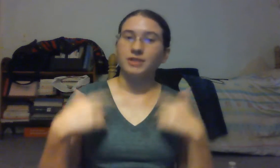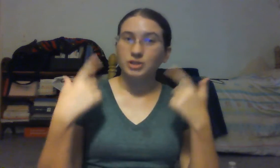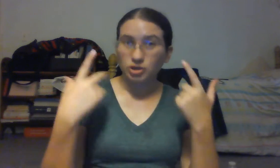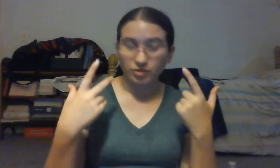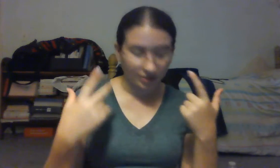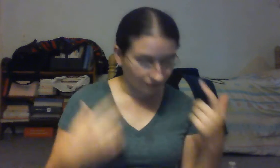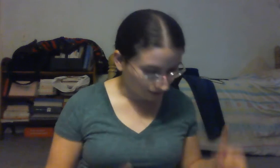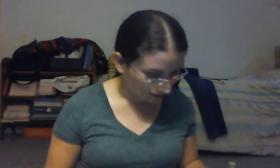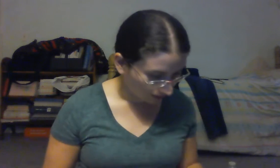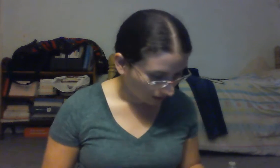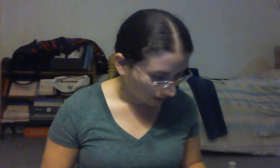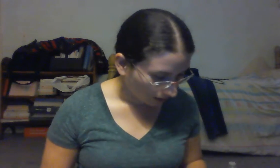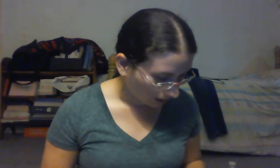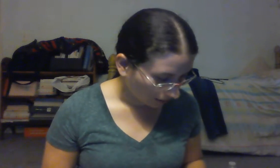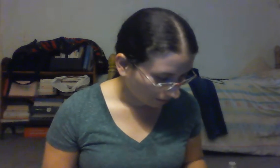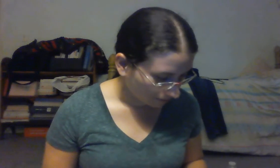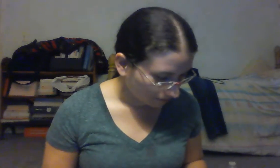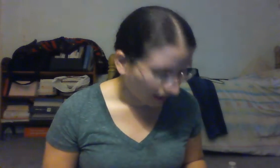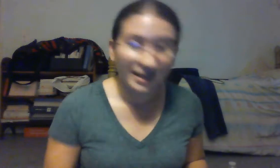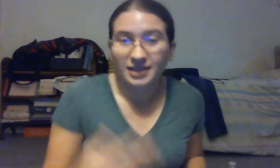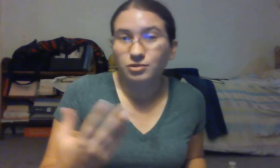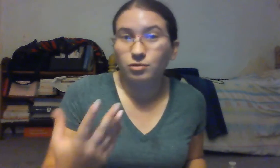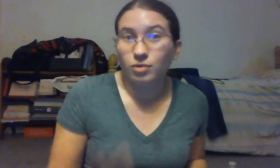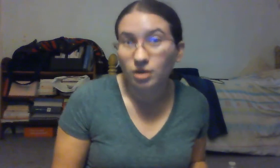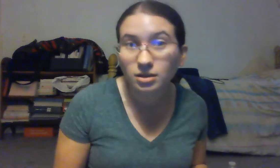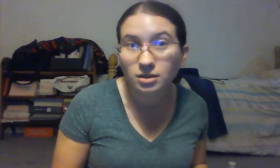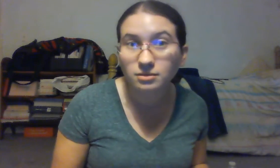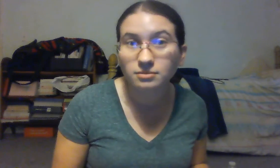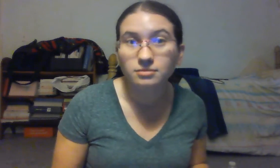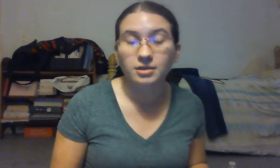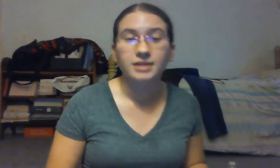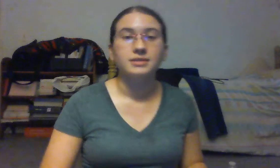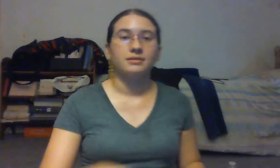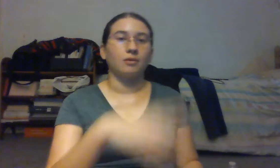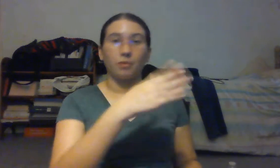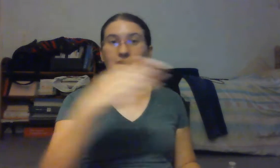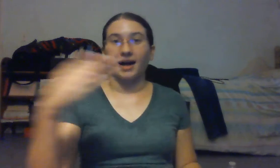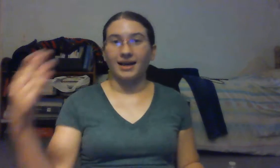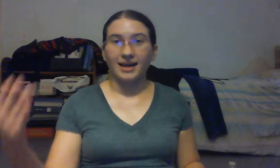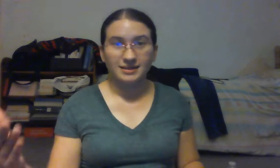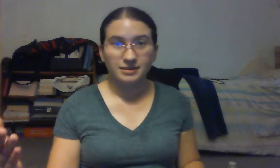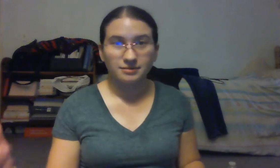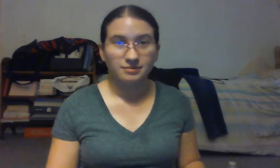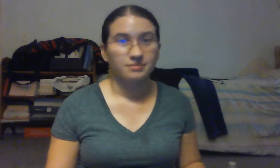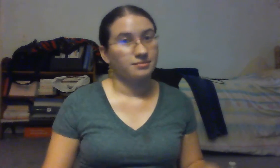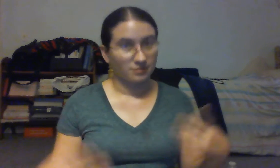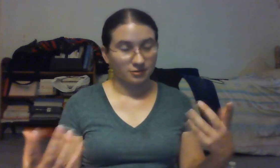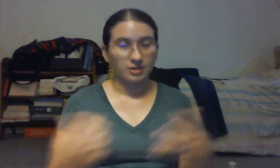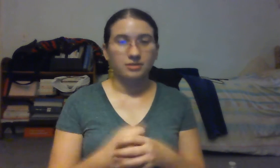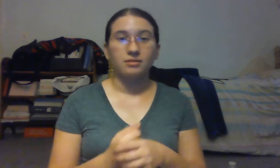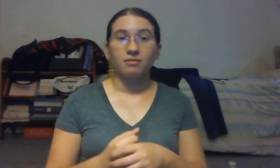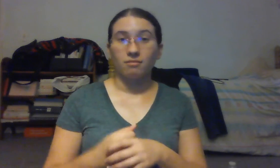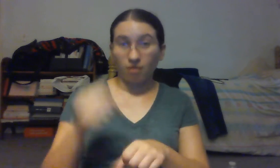Right? Show it in the face. I hate work, right? Work I hate, right?